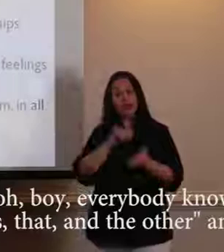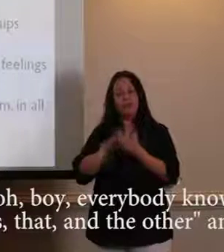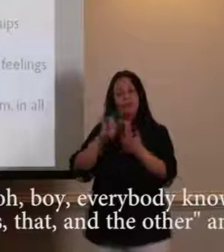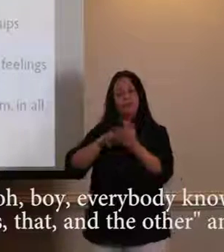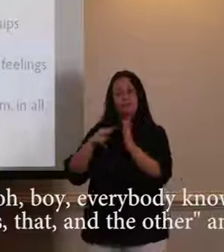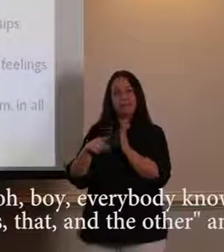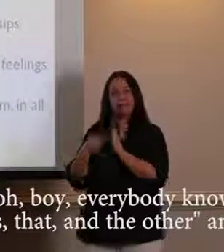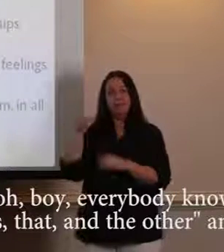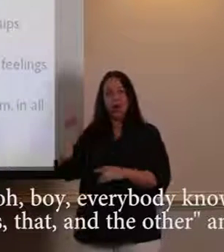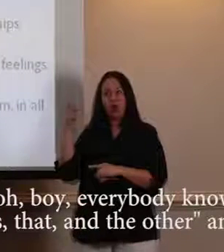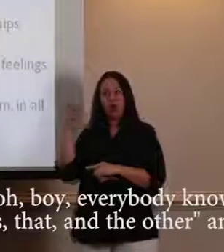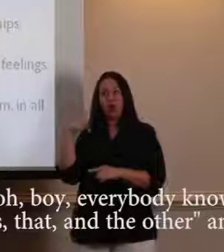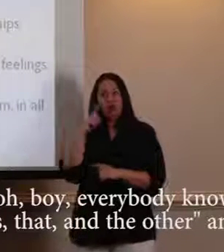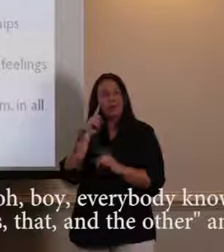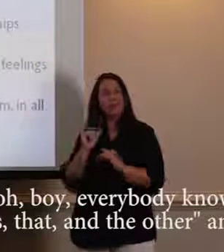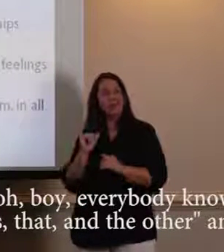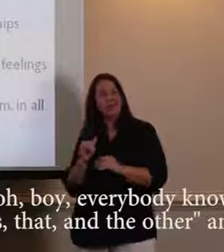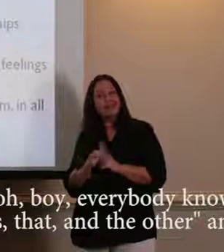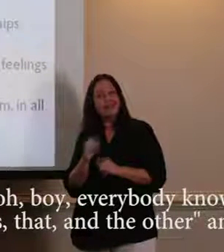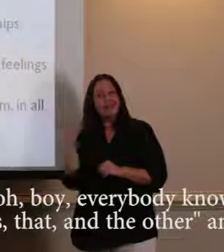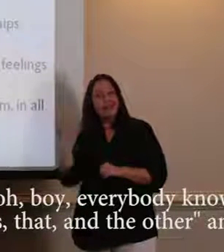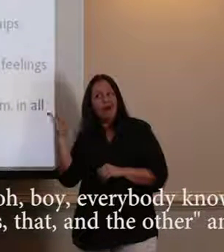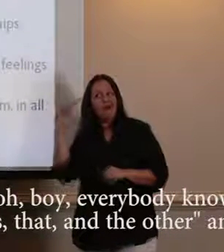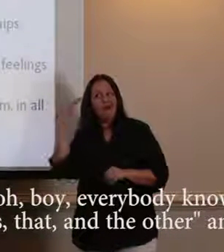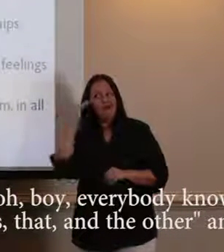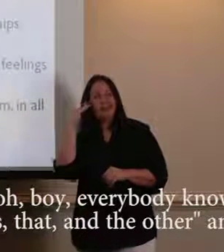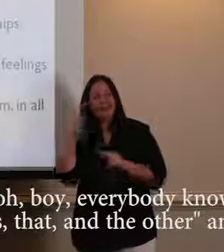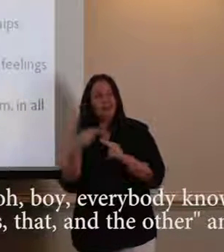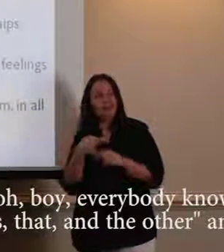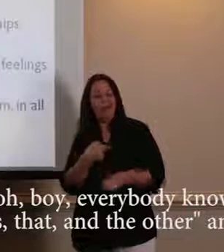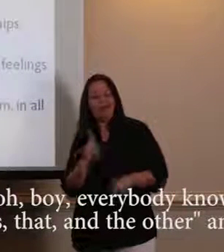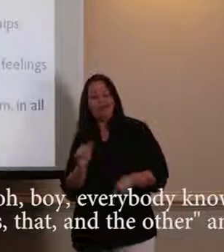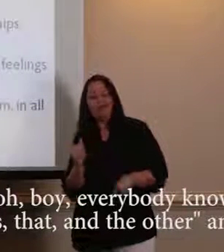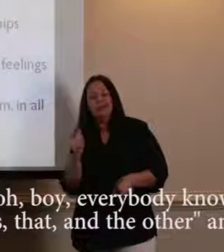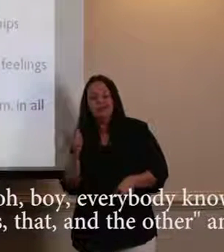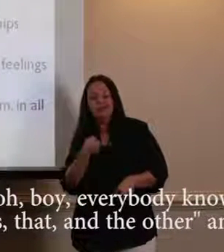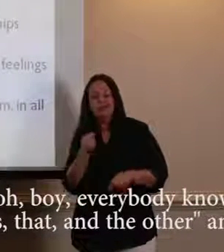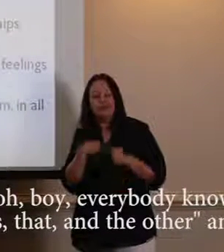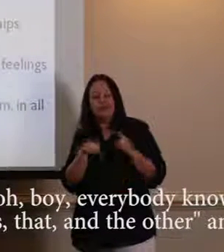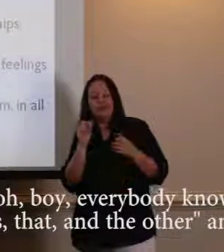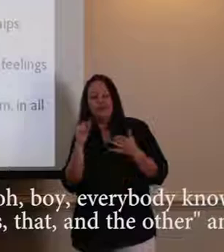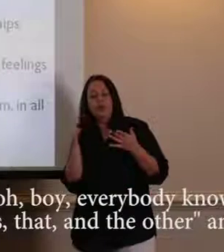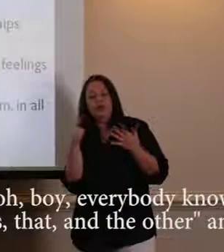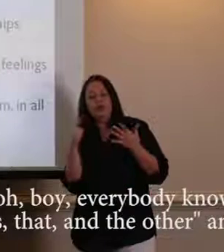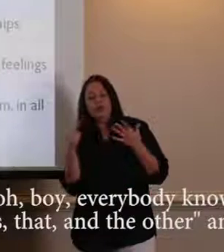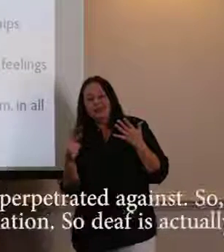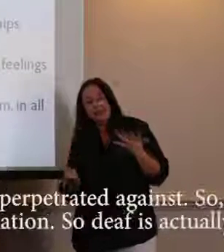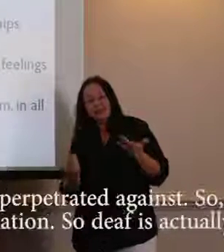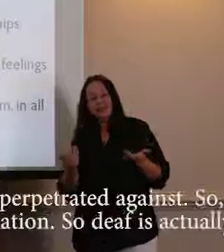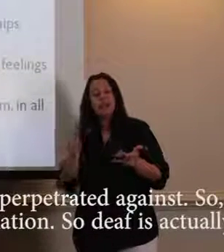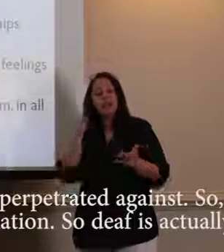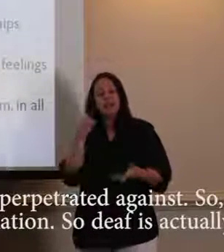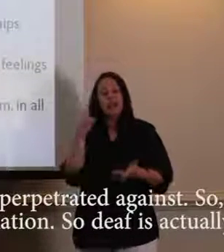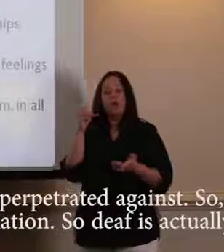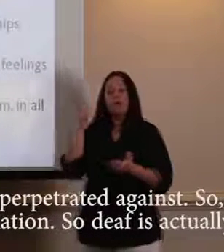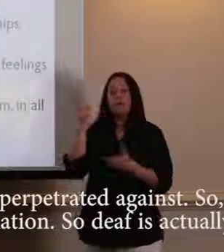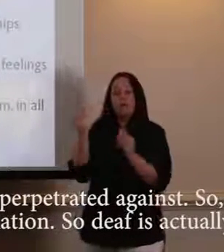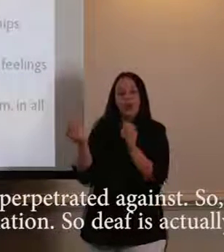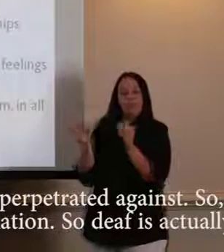feel like, oh, well, everybody knows, that these people can't do this, that, and the other, and so they're way more likely to be